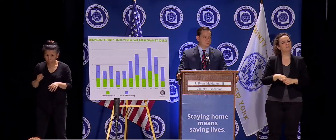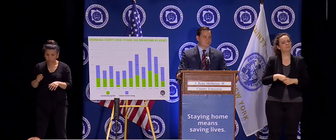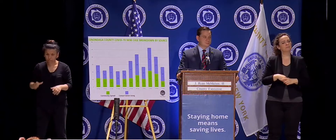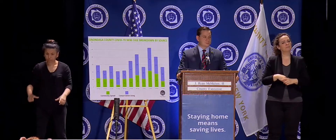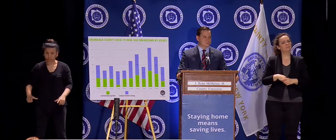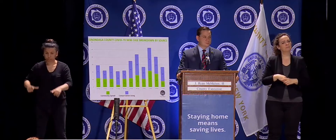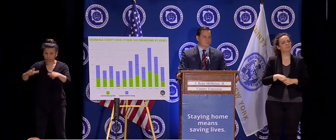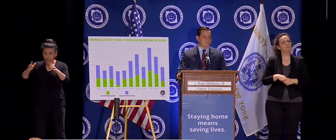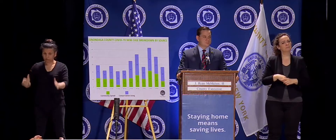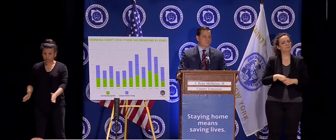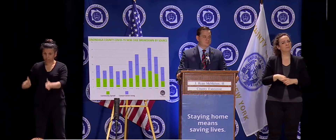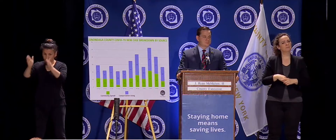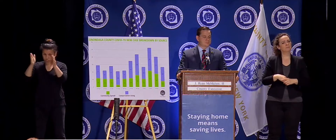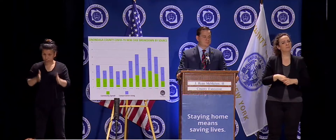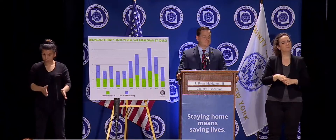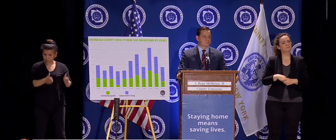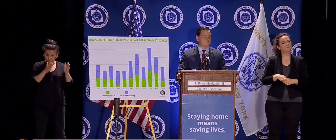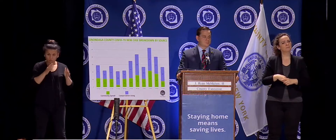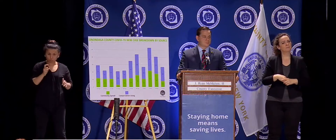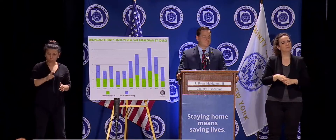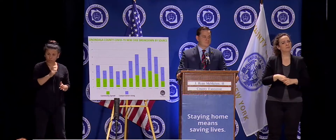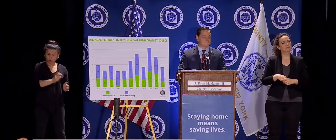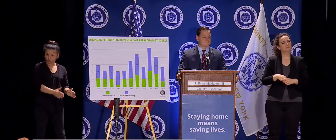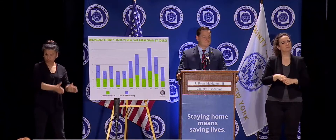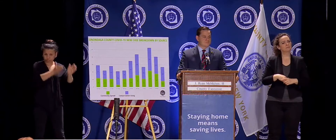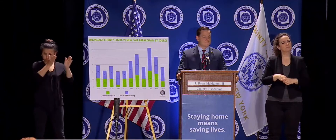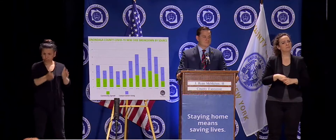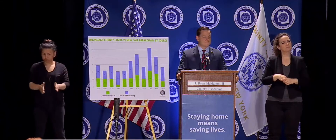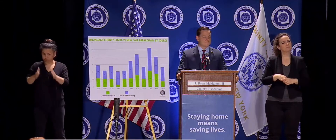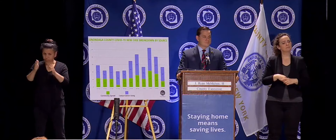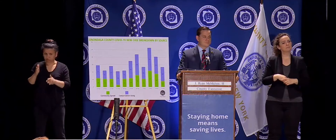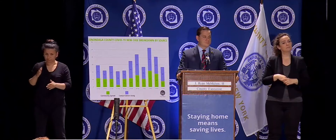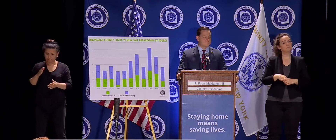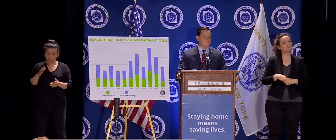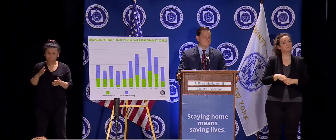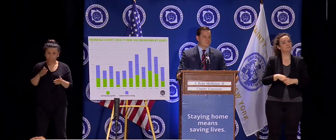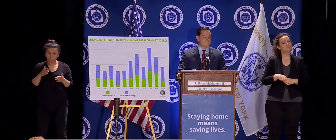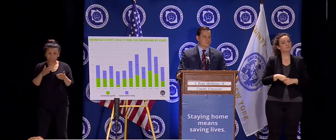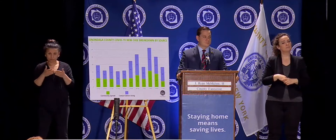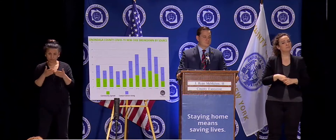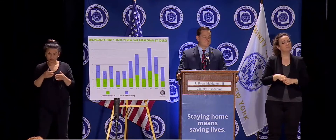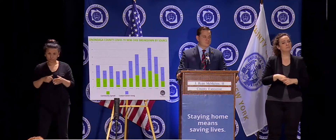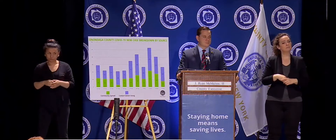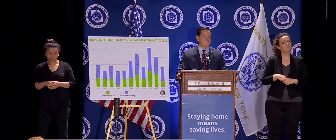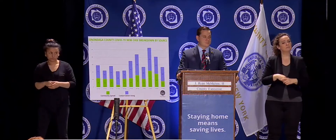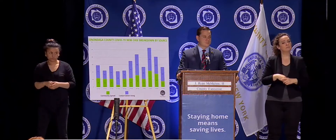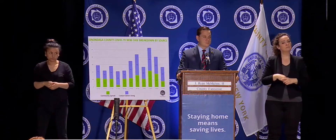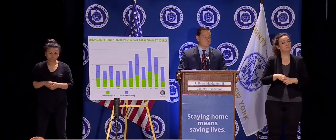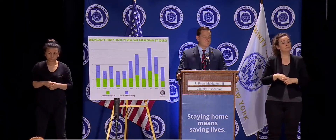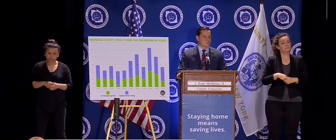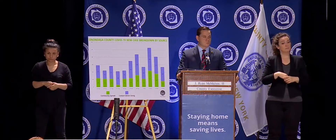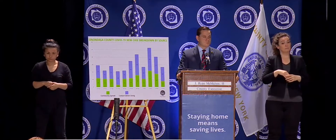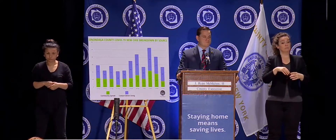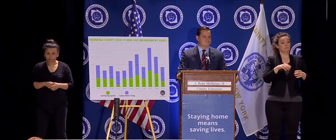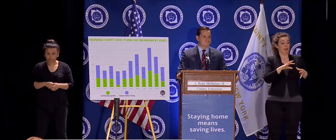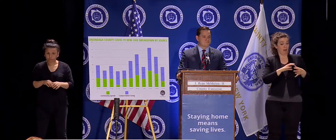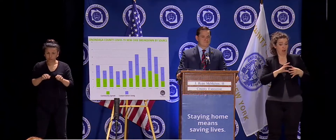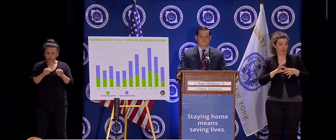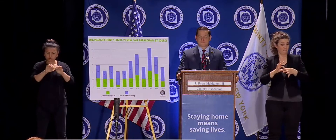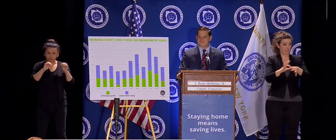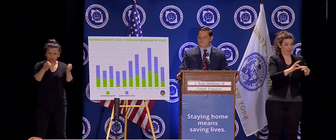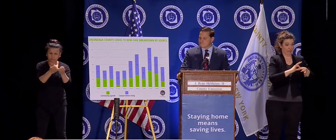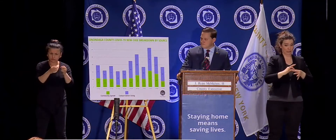on your green chart there, you wouldn't say that's going down. How concerned are